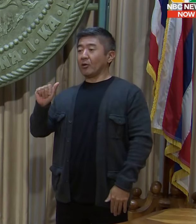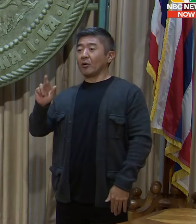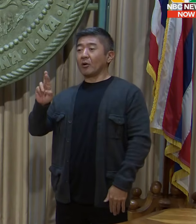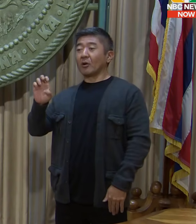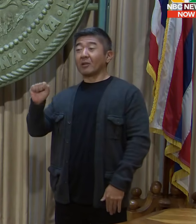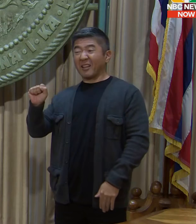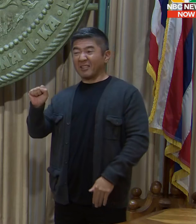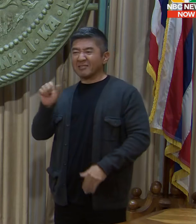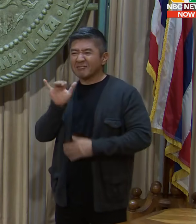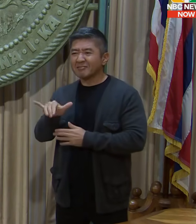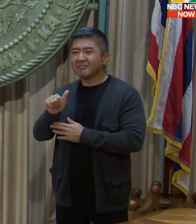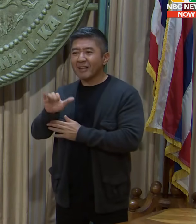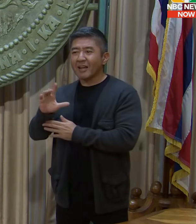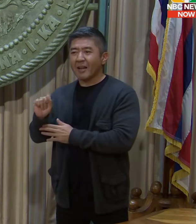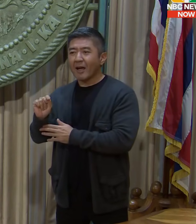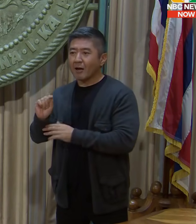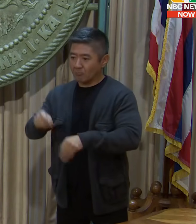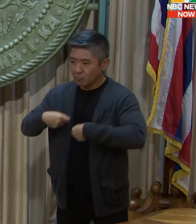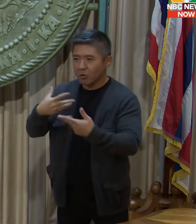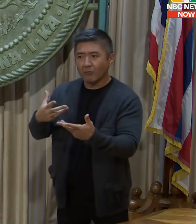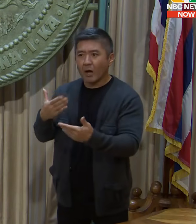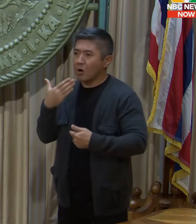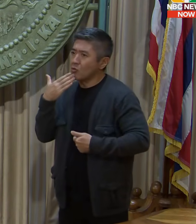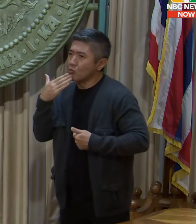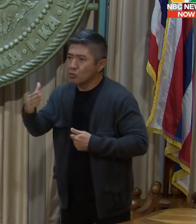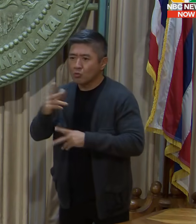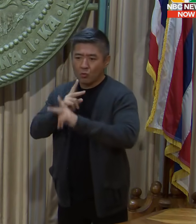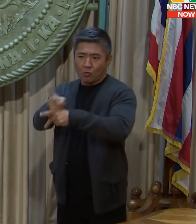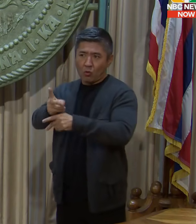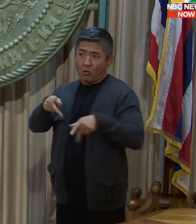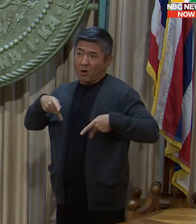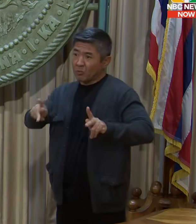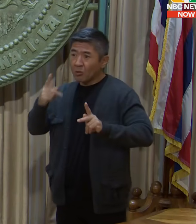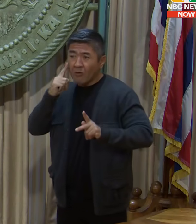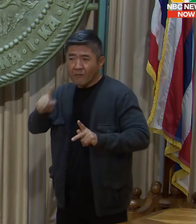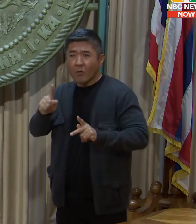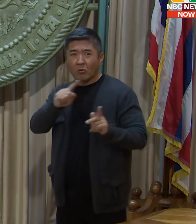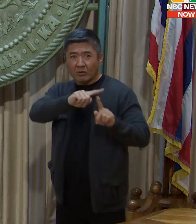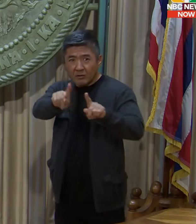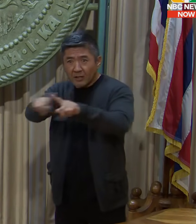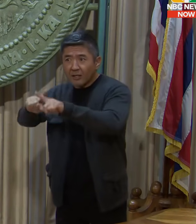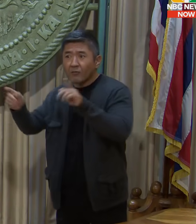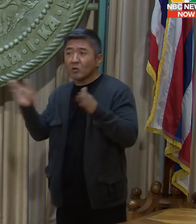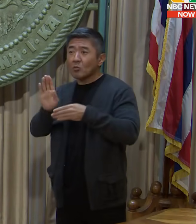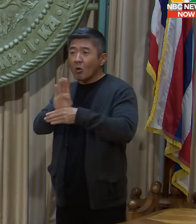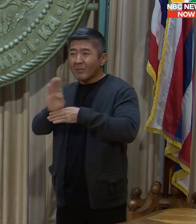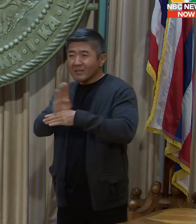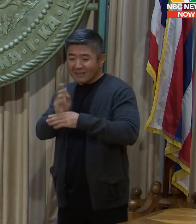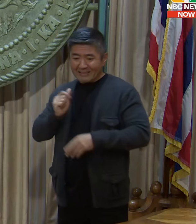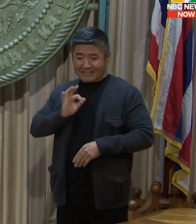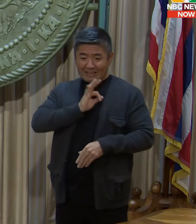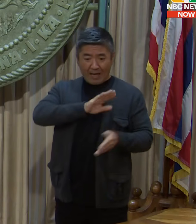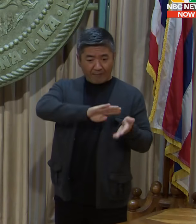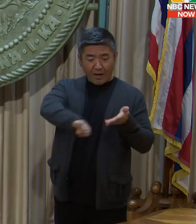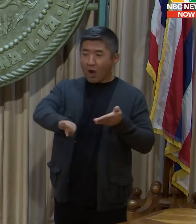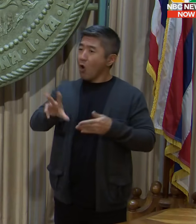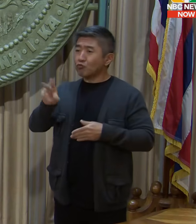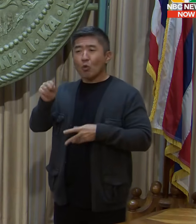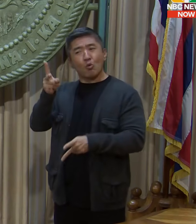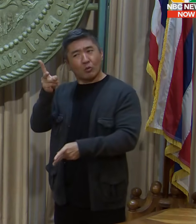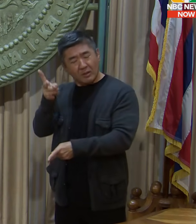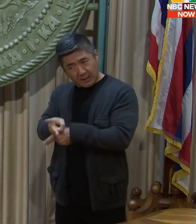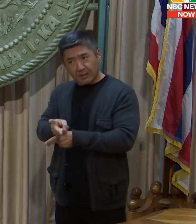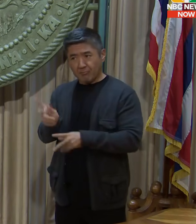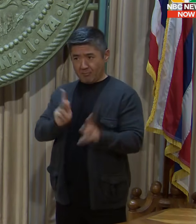provides incredible loan opportunities to small businesses to keep people on the payroll, forgivable if in fact you do